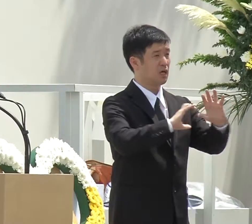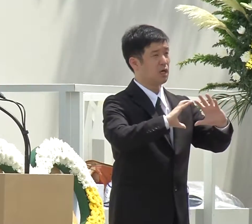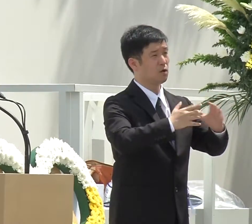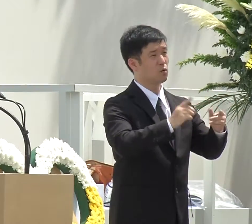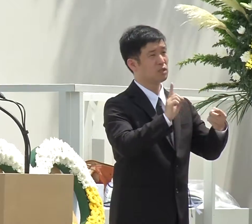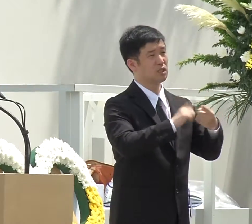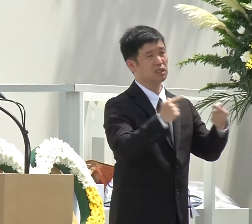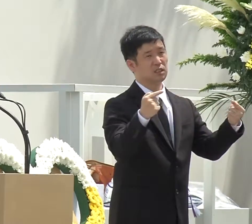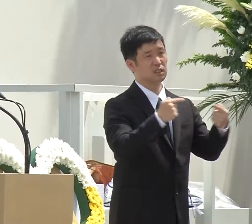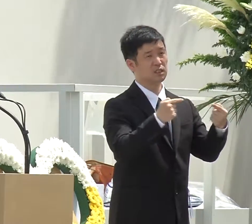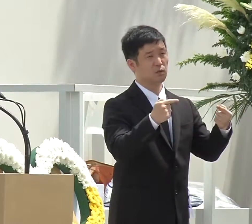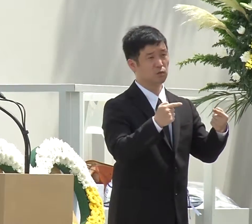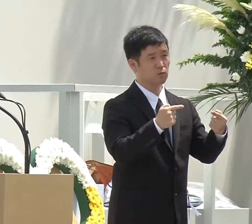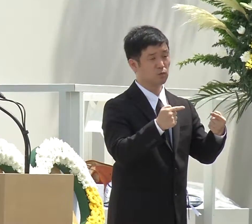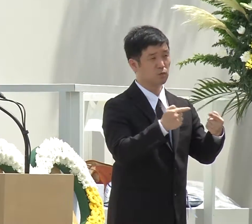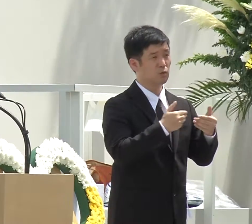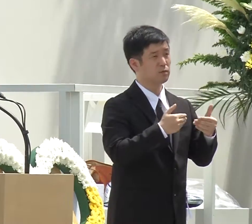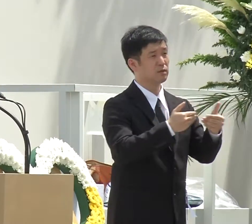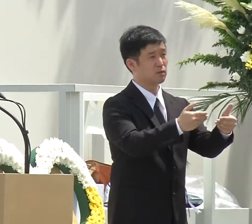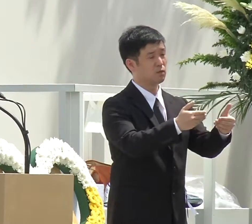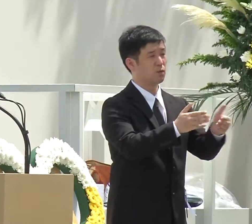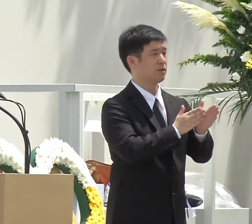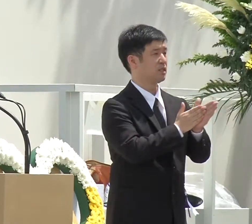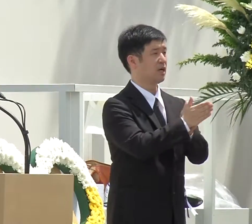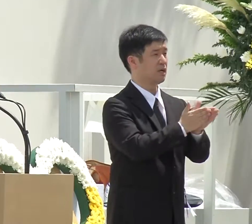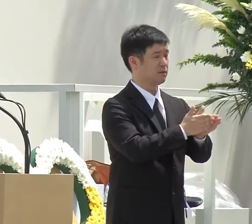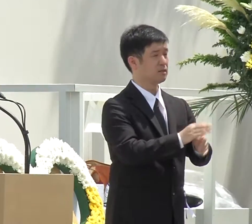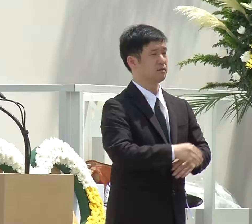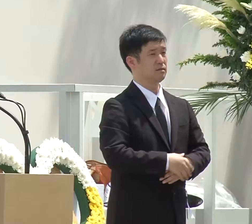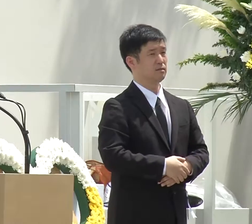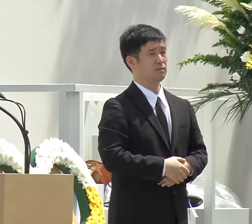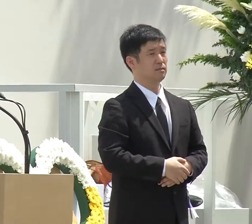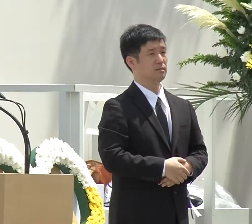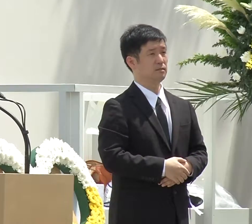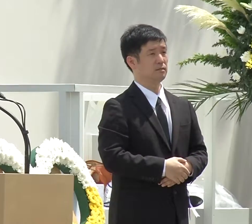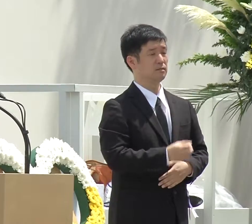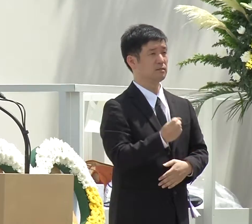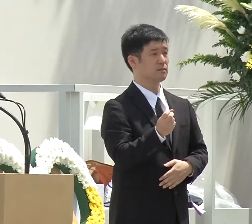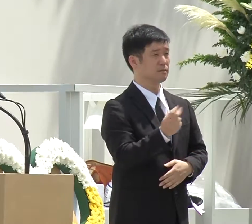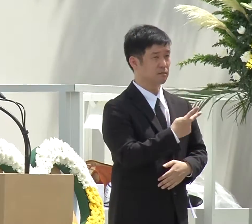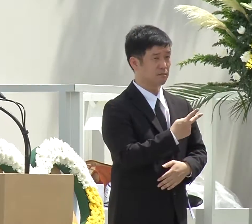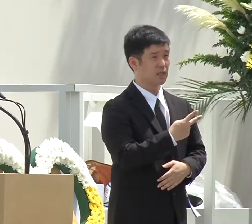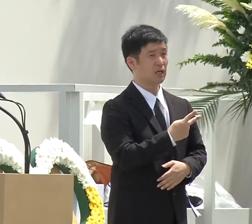discussions toward nuclear abolition more than ever before.